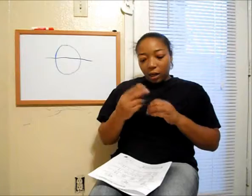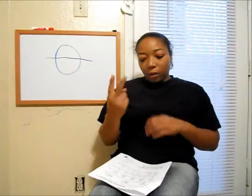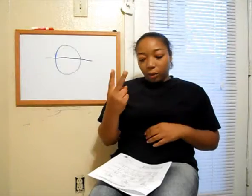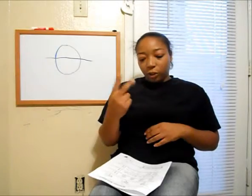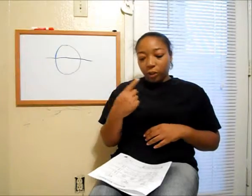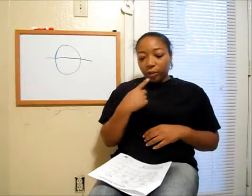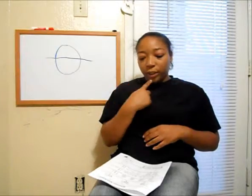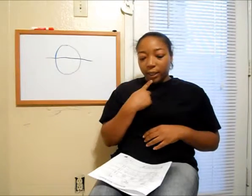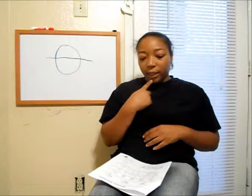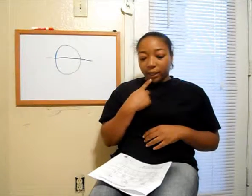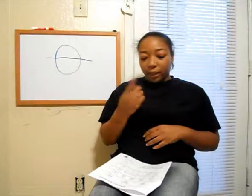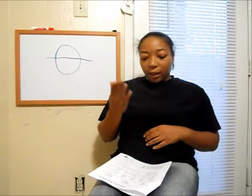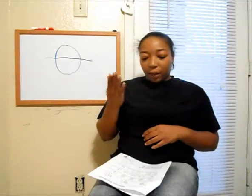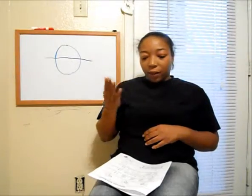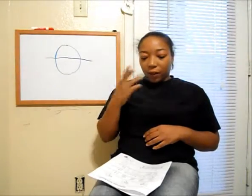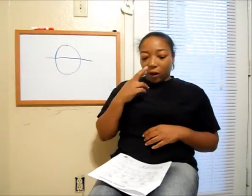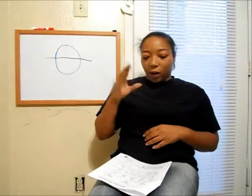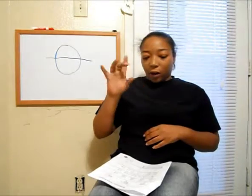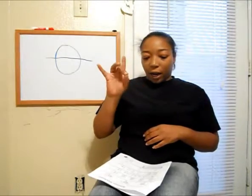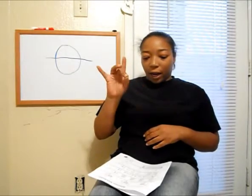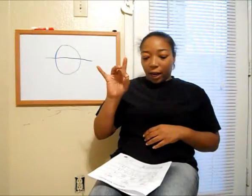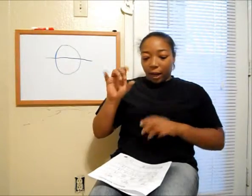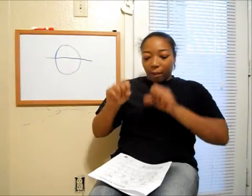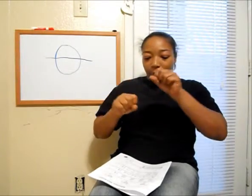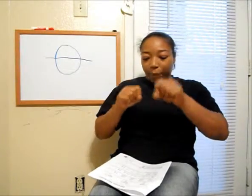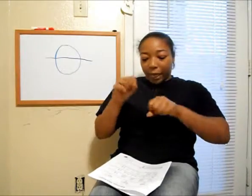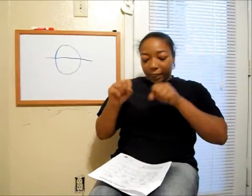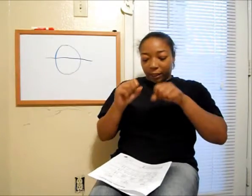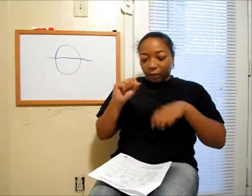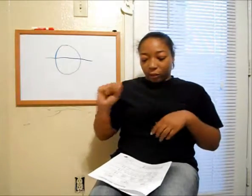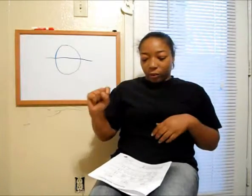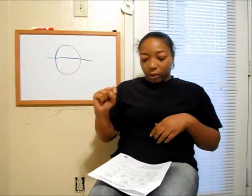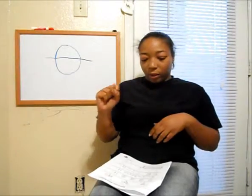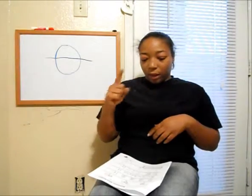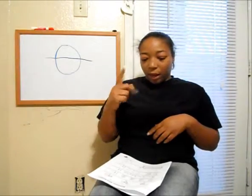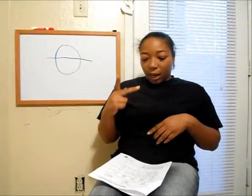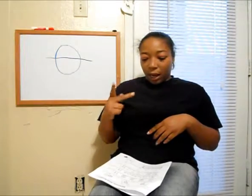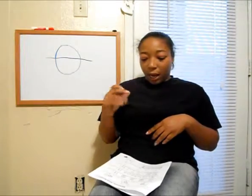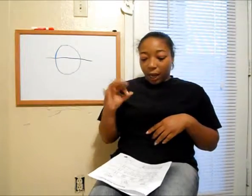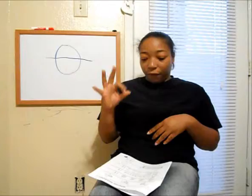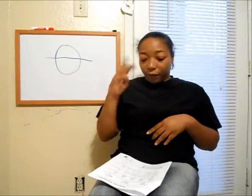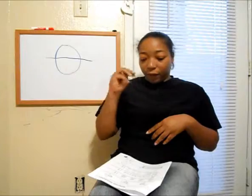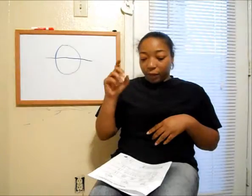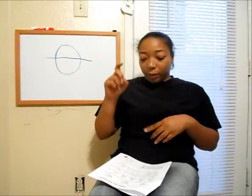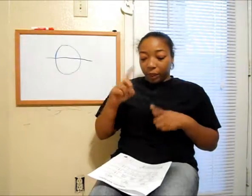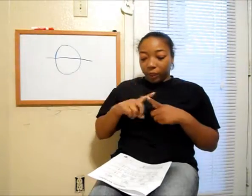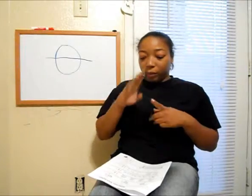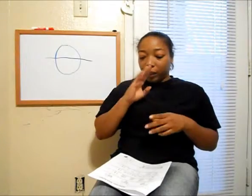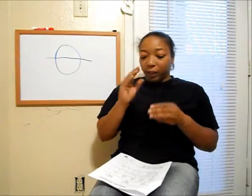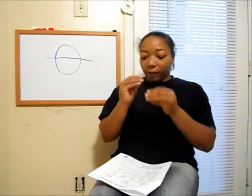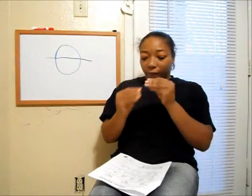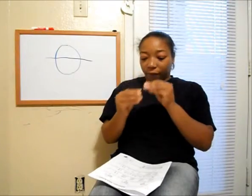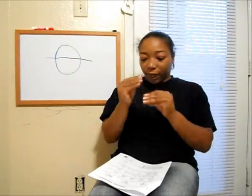Number 2 says, there are 8 bicycles. Half of them need to be